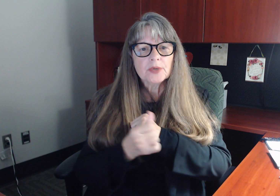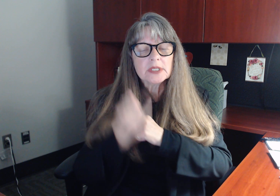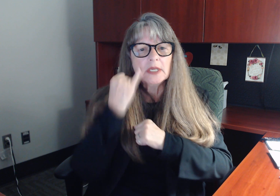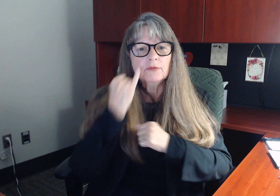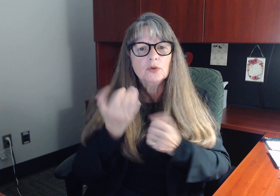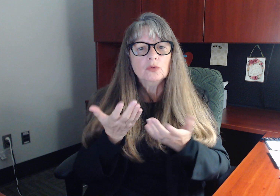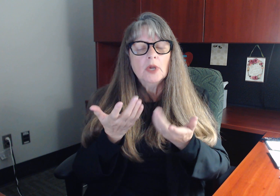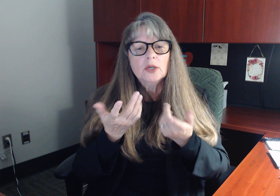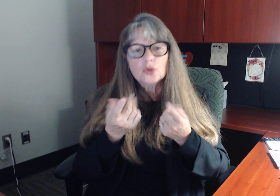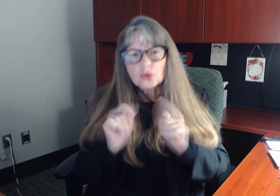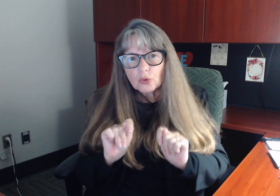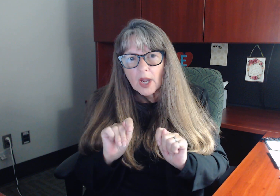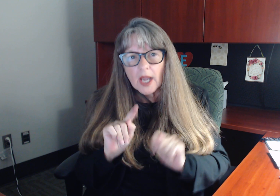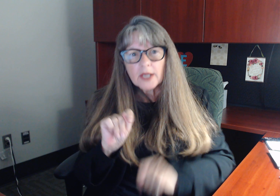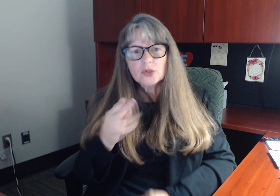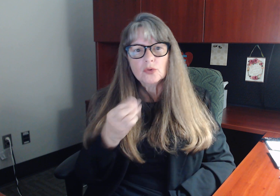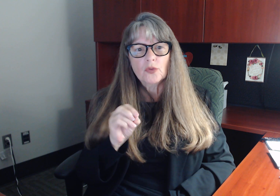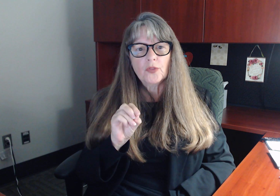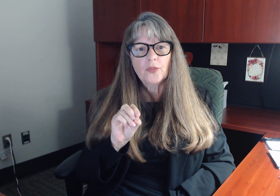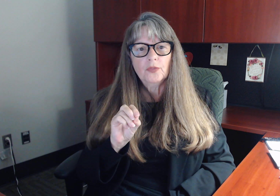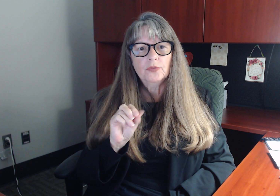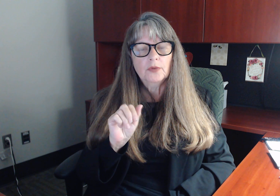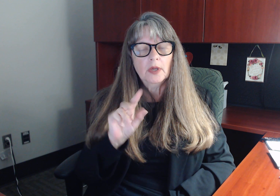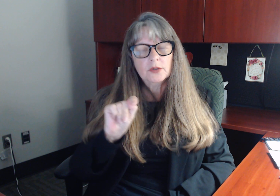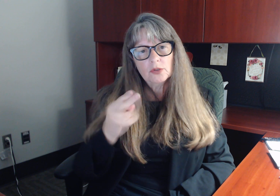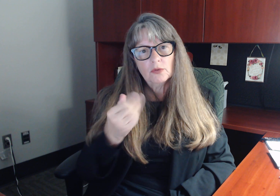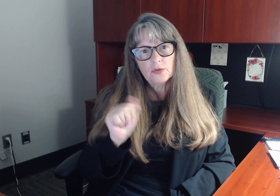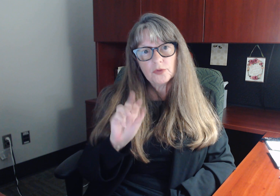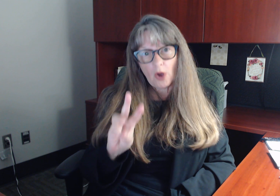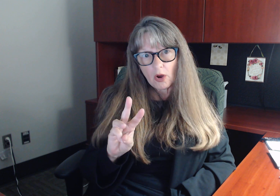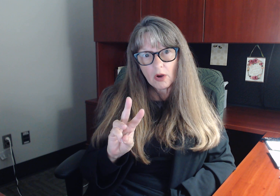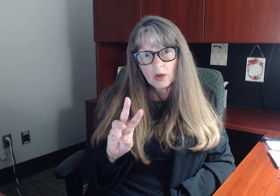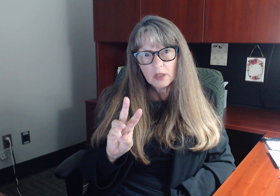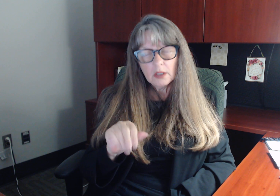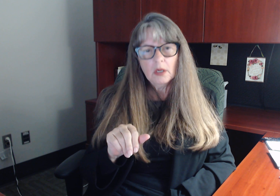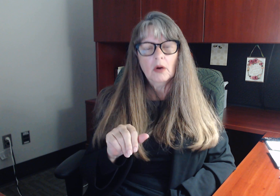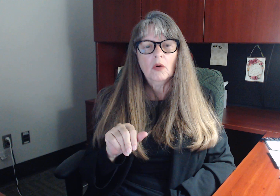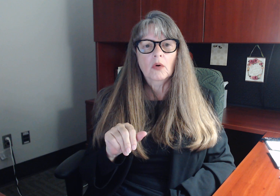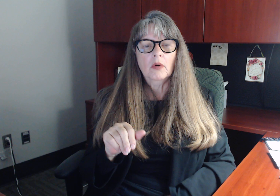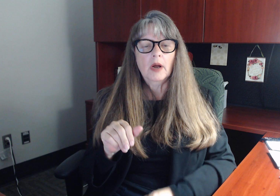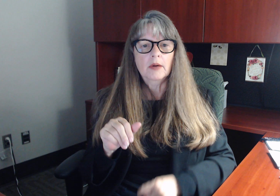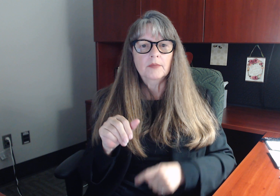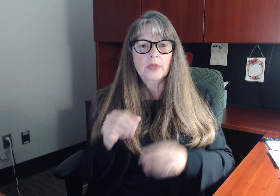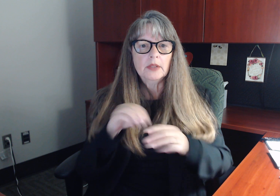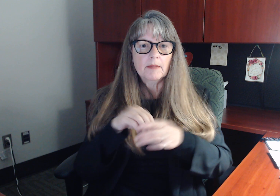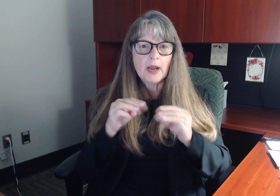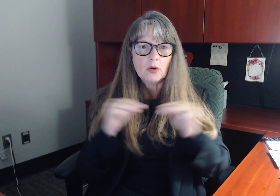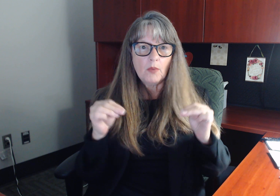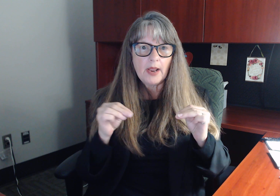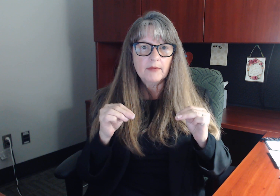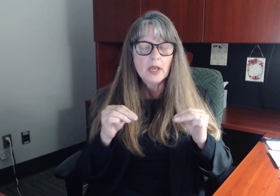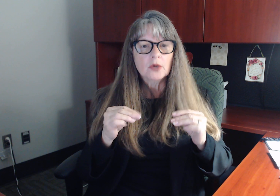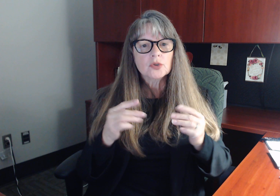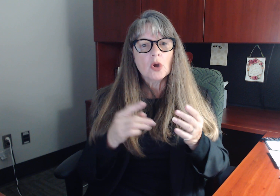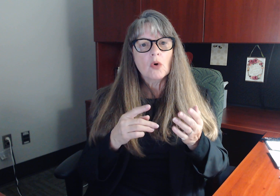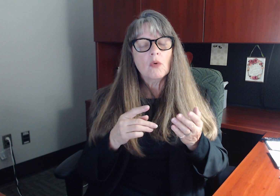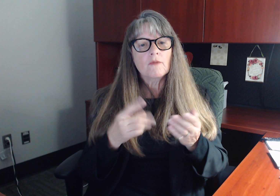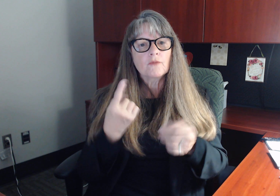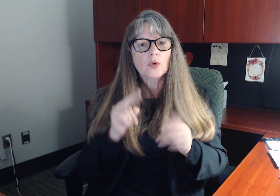if you try to thaw or in the microwave. So, for